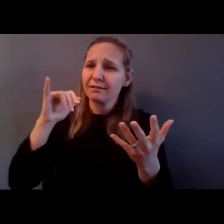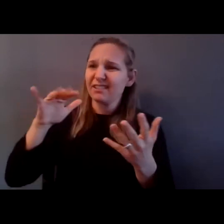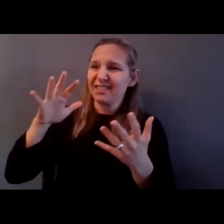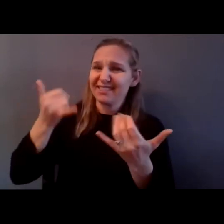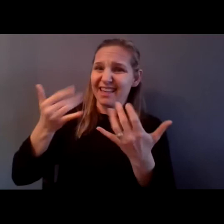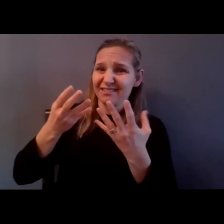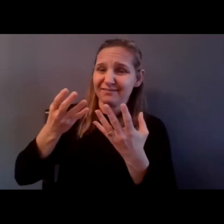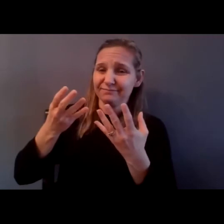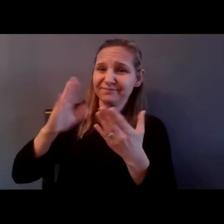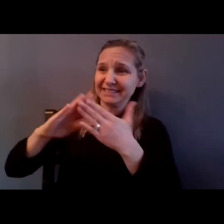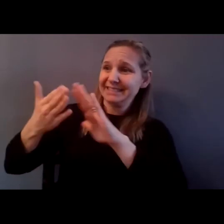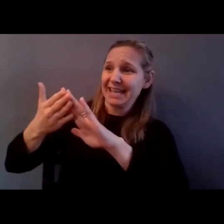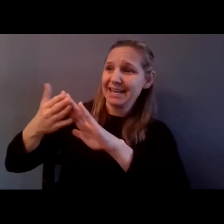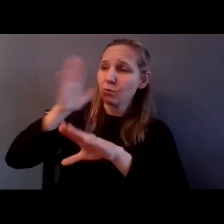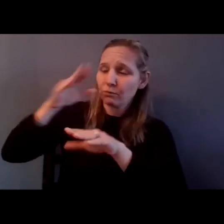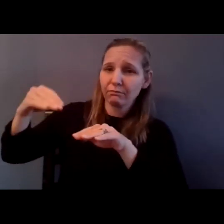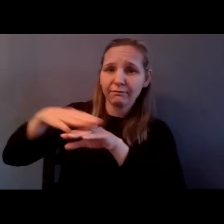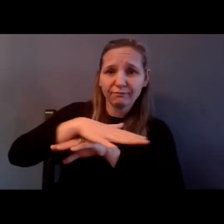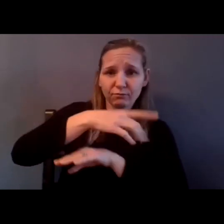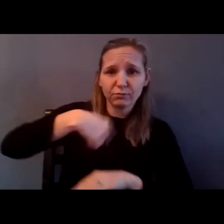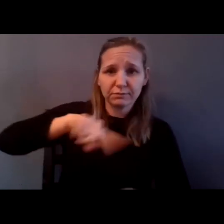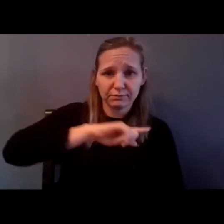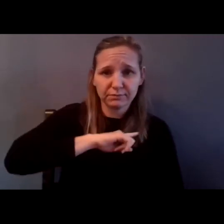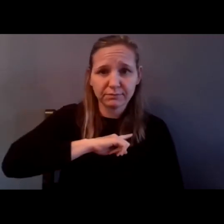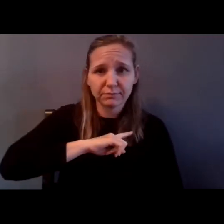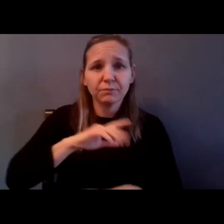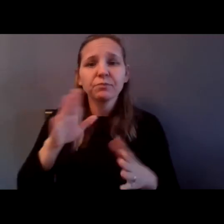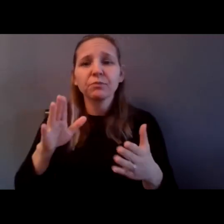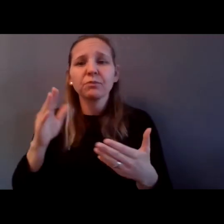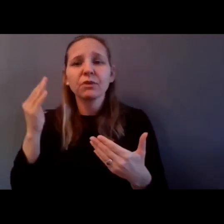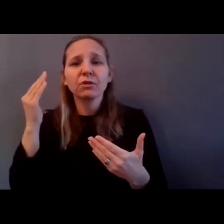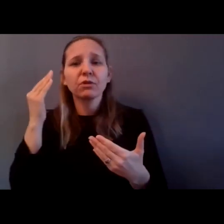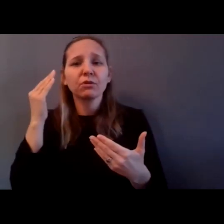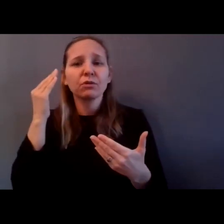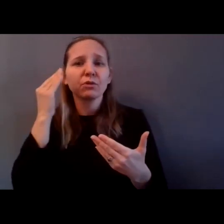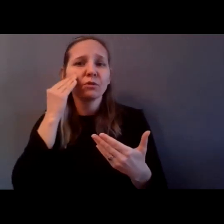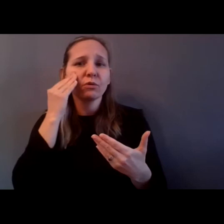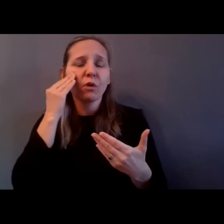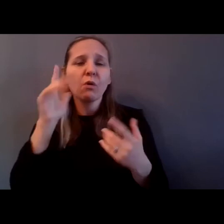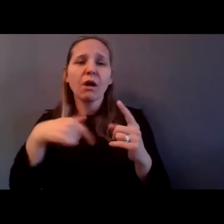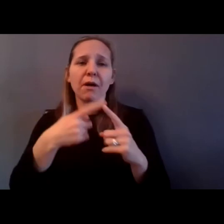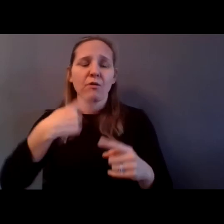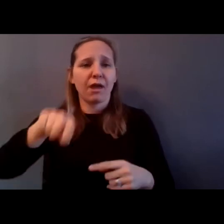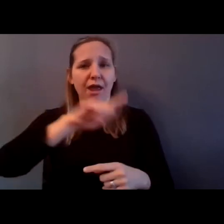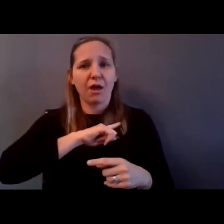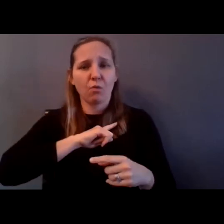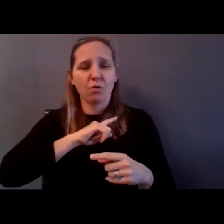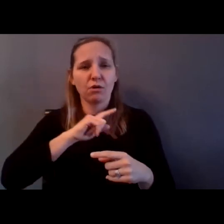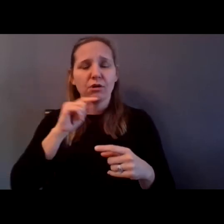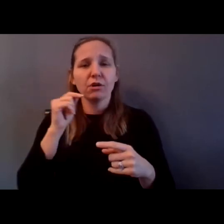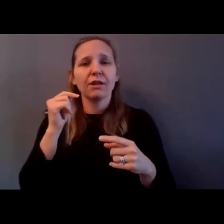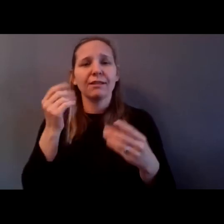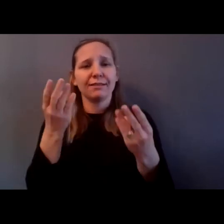to return to how and understanding our visual landscape and its influence of